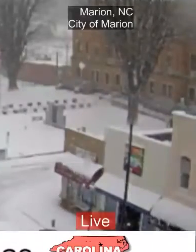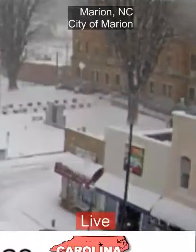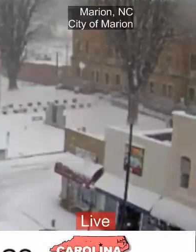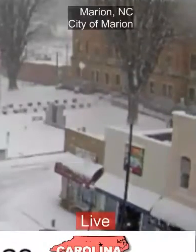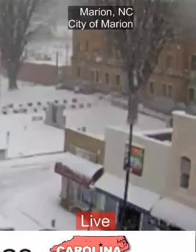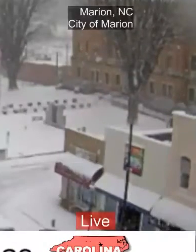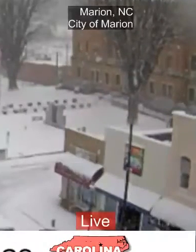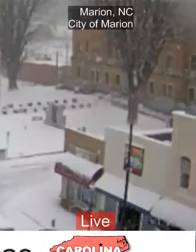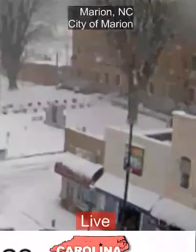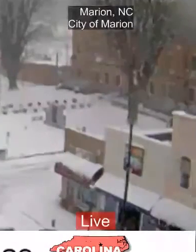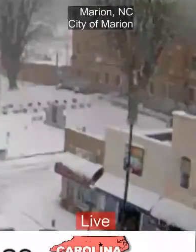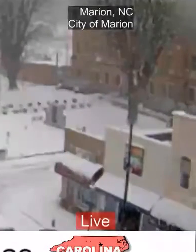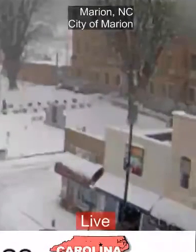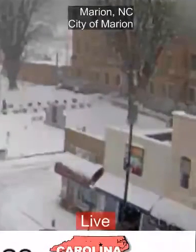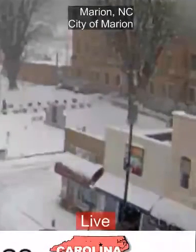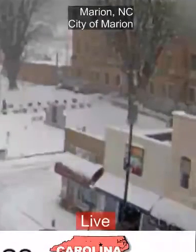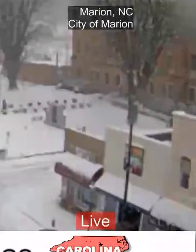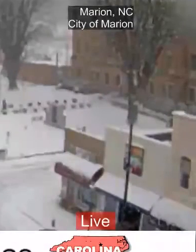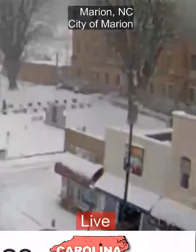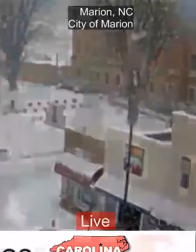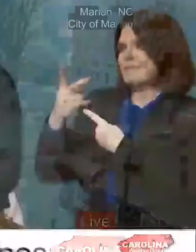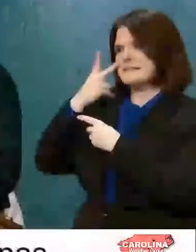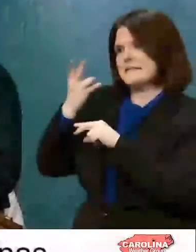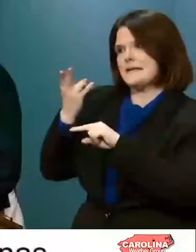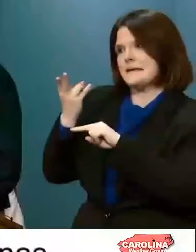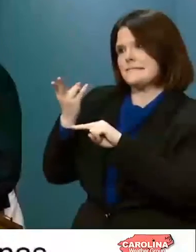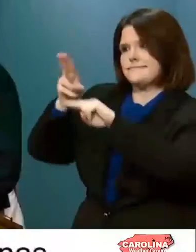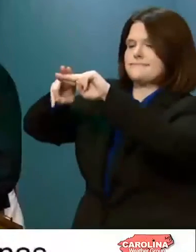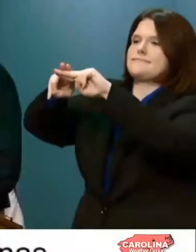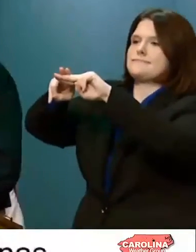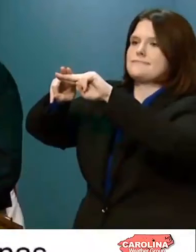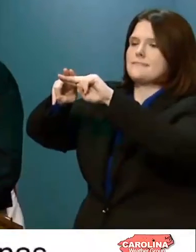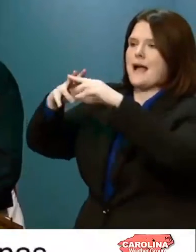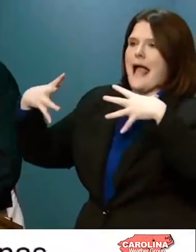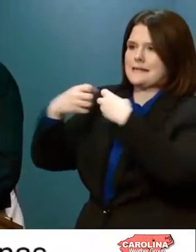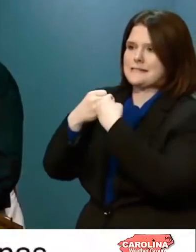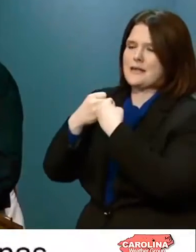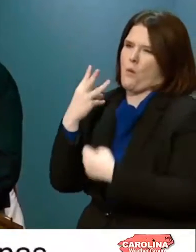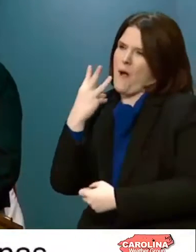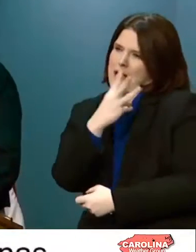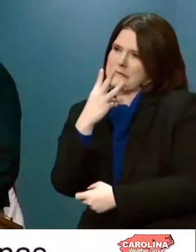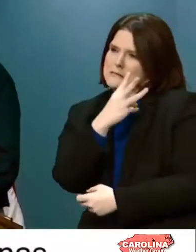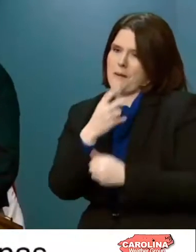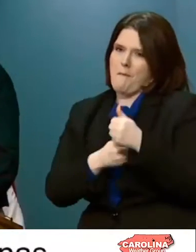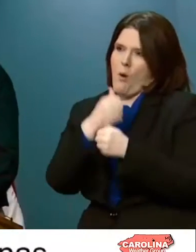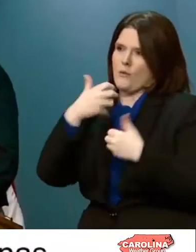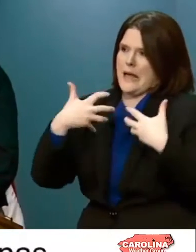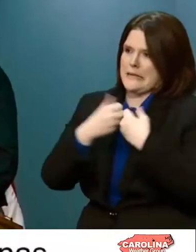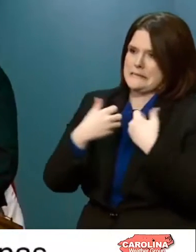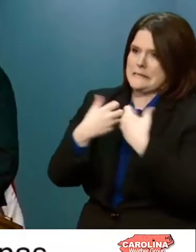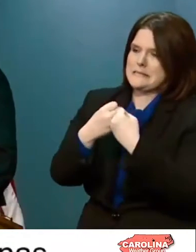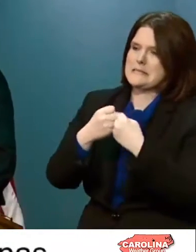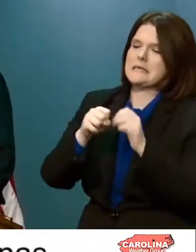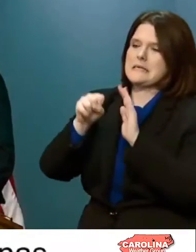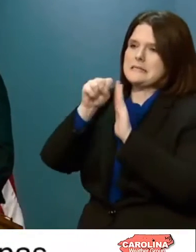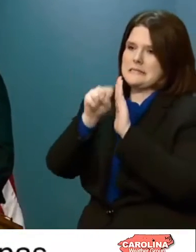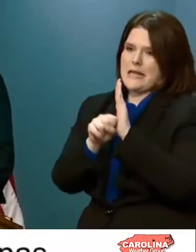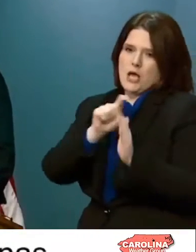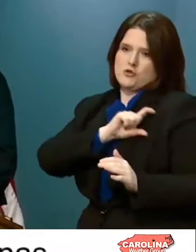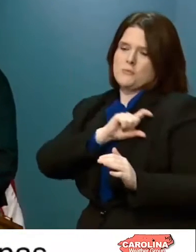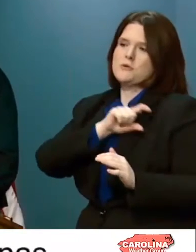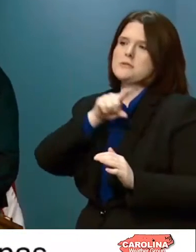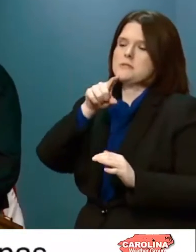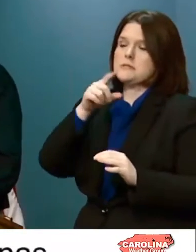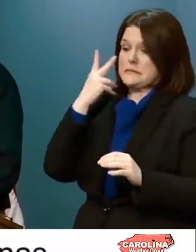last few hours, they've seen a slight uptick, particularly in the West. Our state troopers are